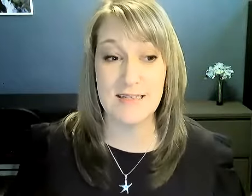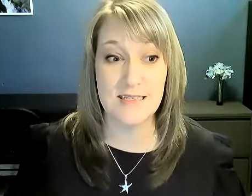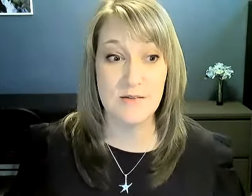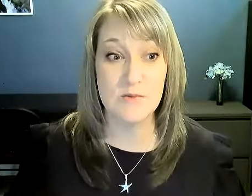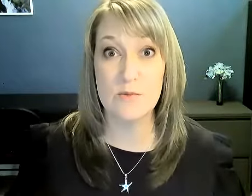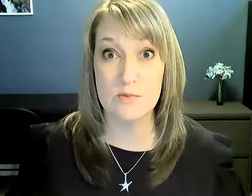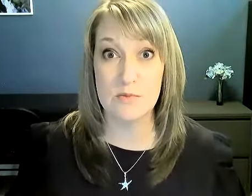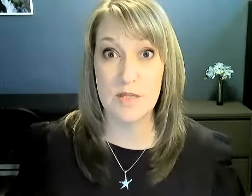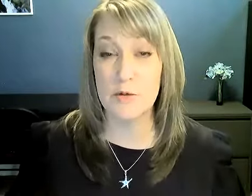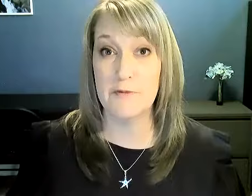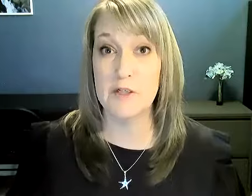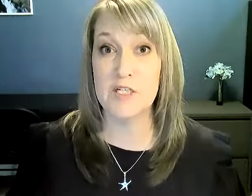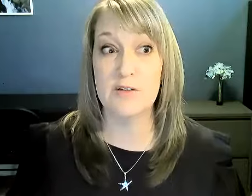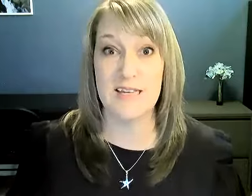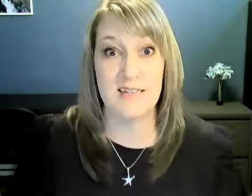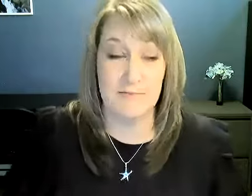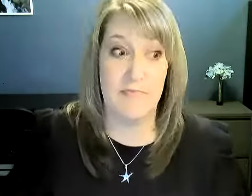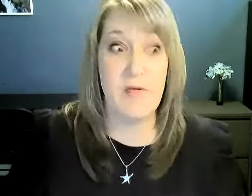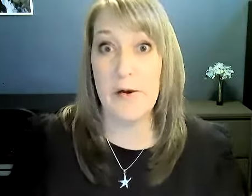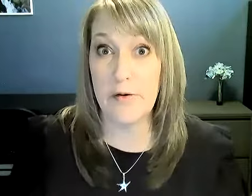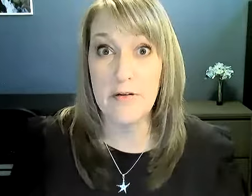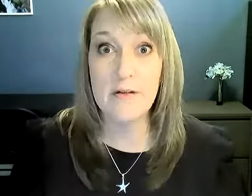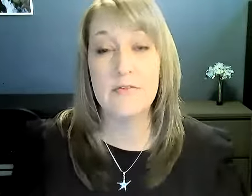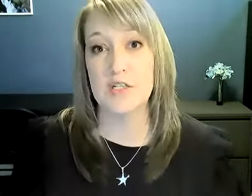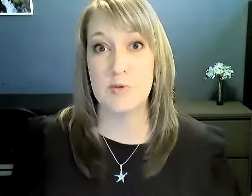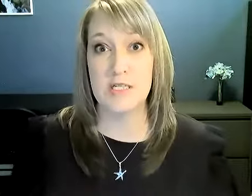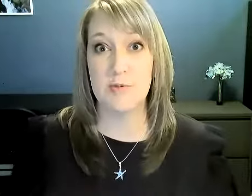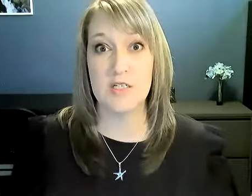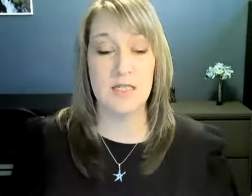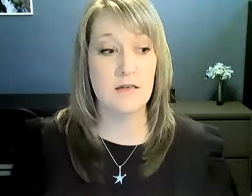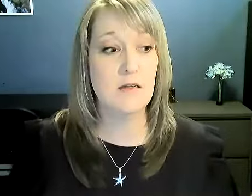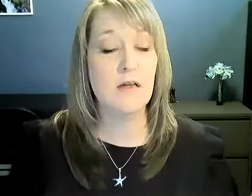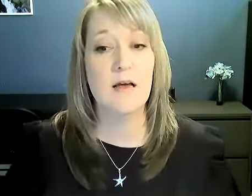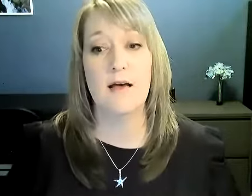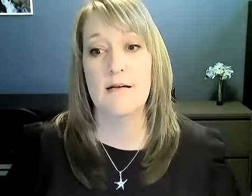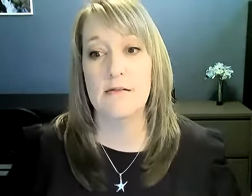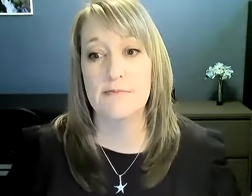is that you're referring to is there, then just point to the person.